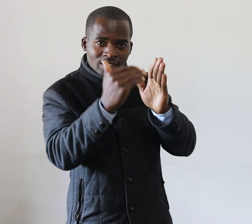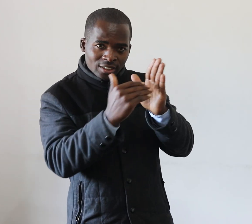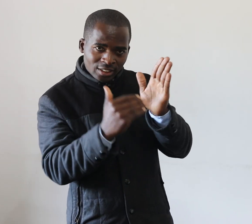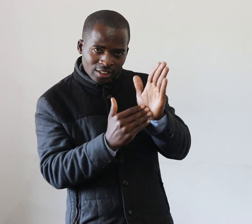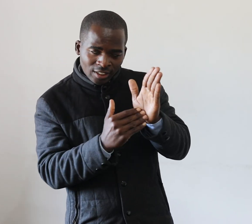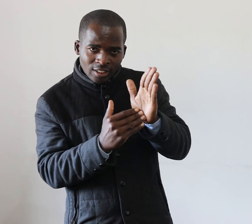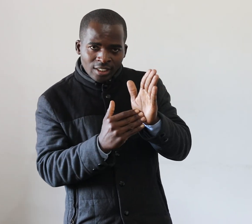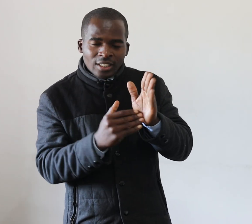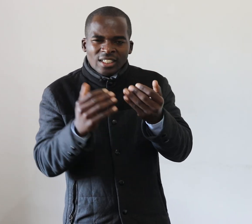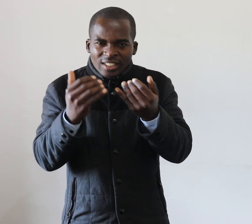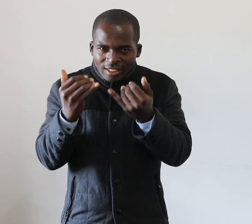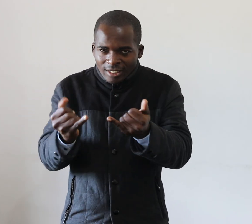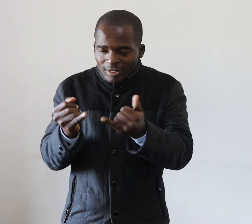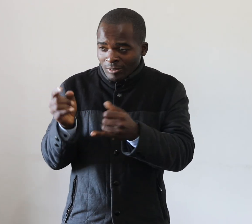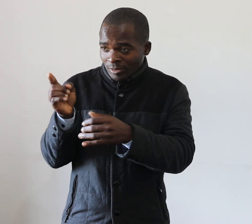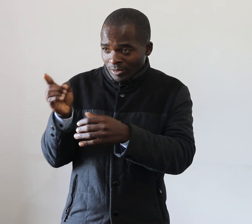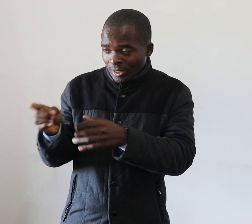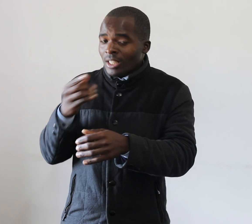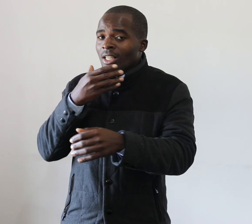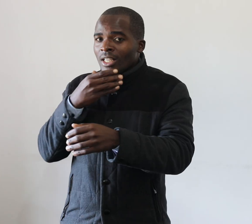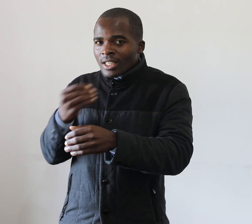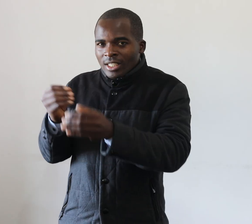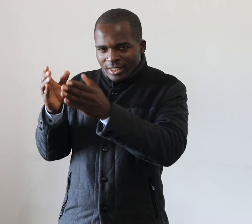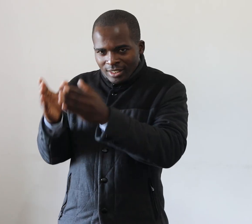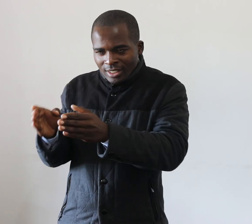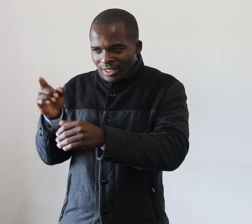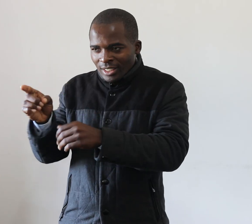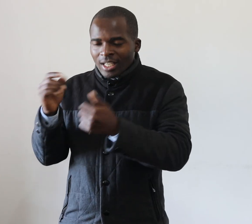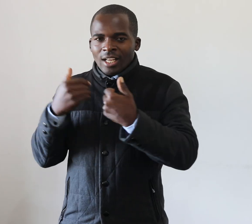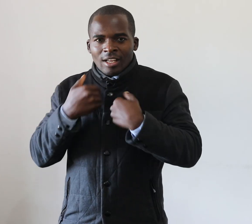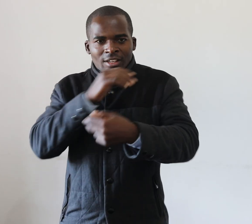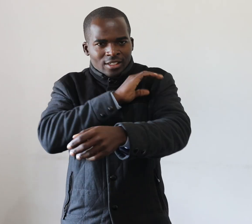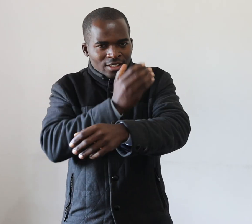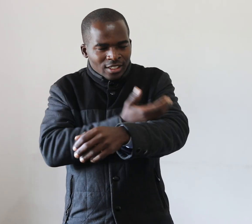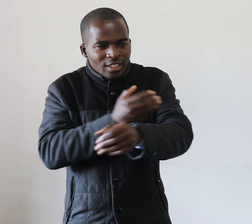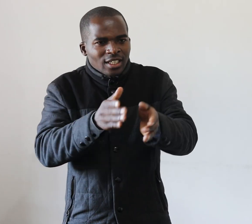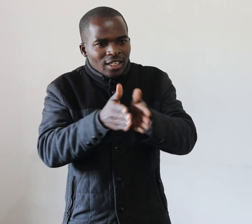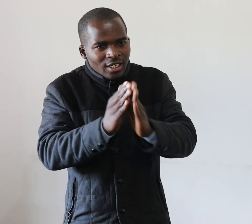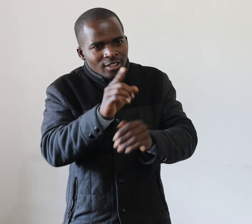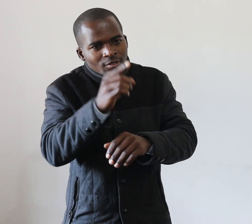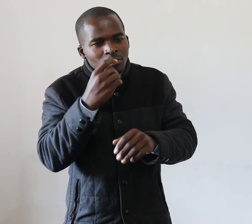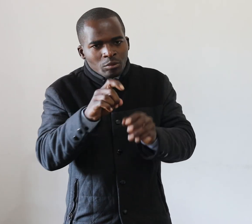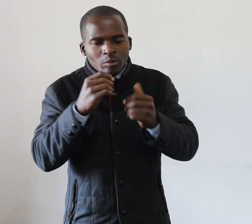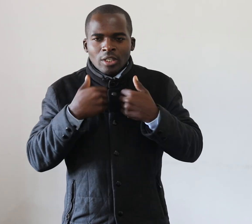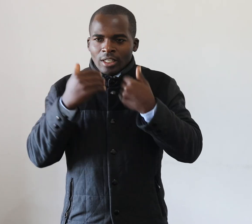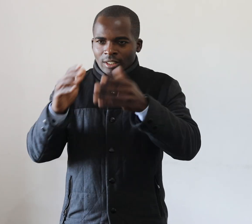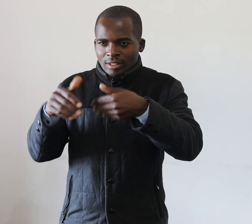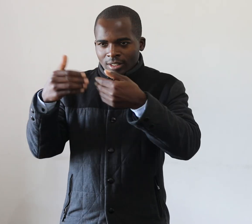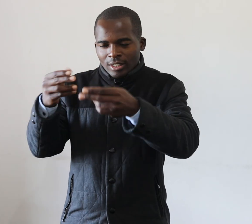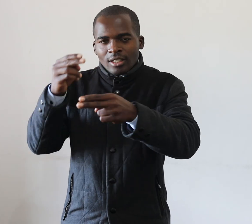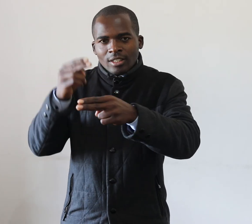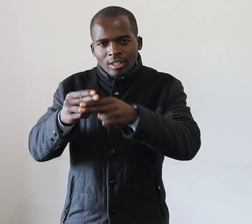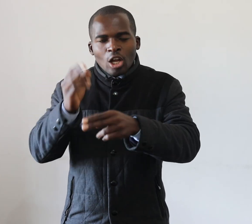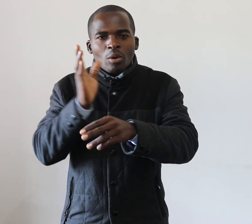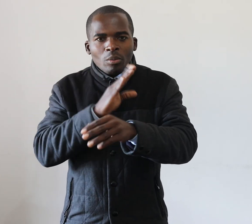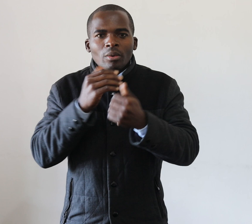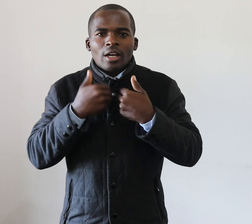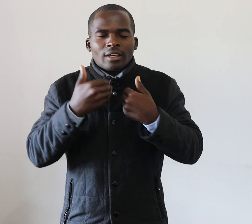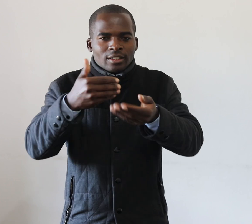will ask the party to submit another list within 30 days. The new list must follow the same rules